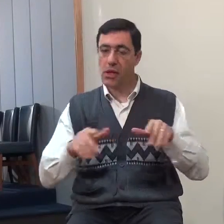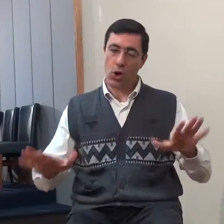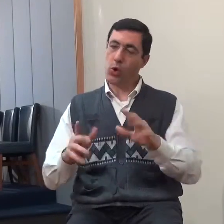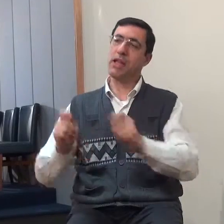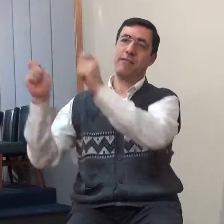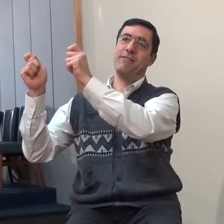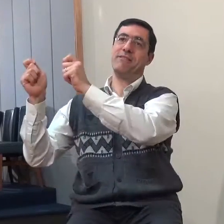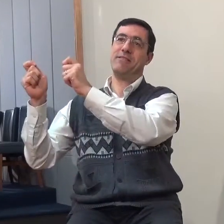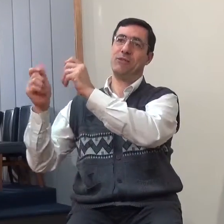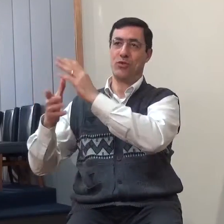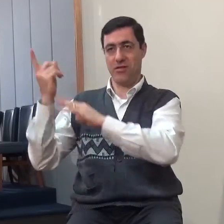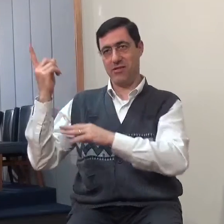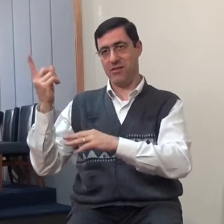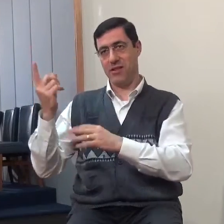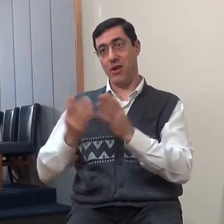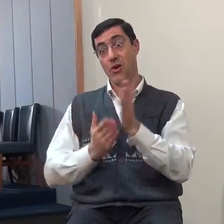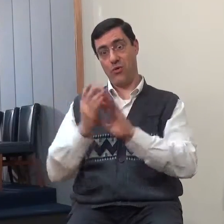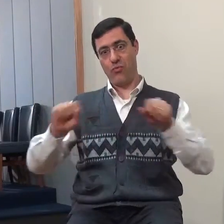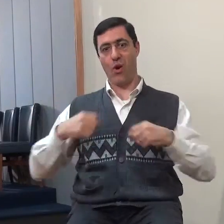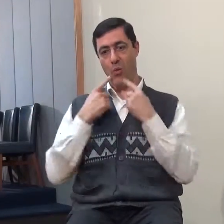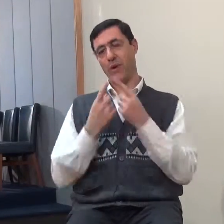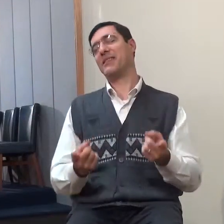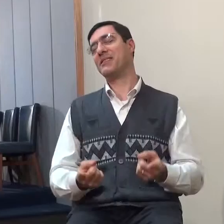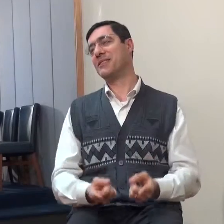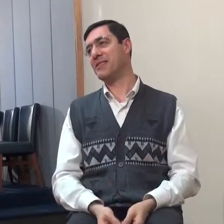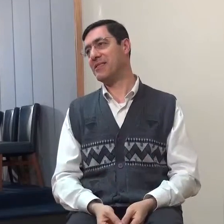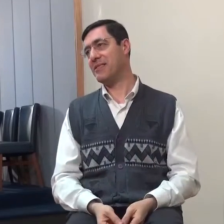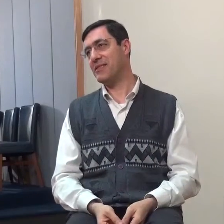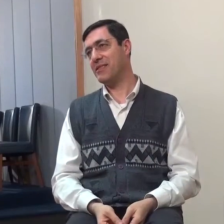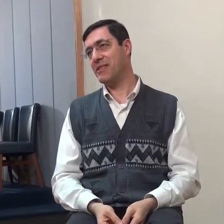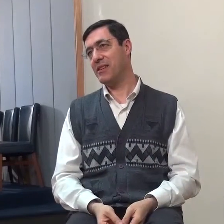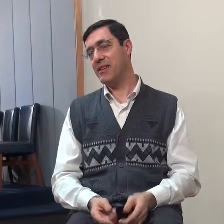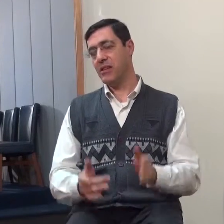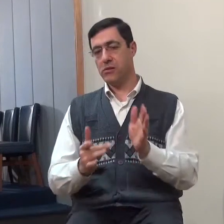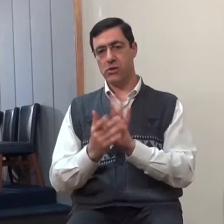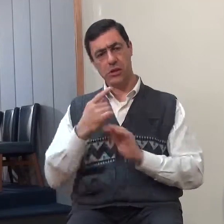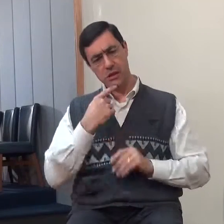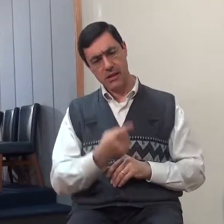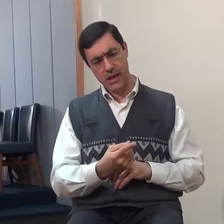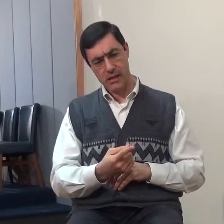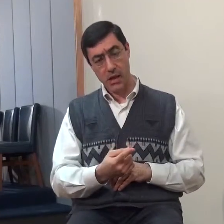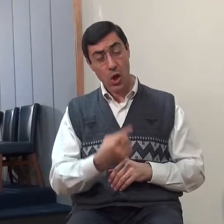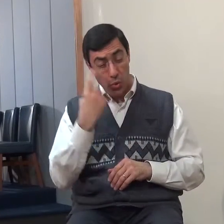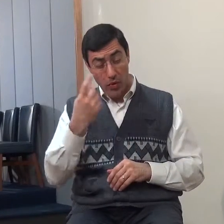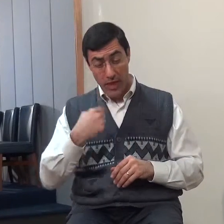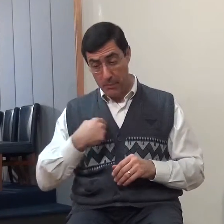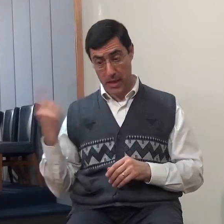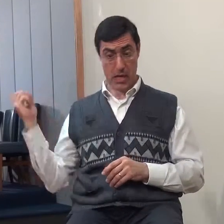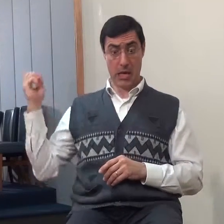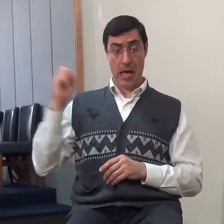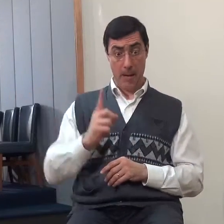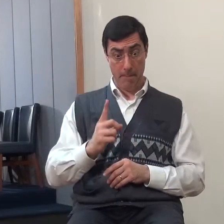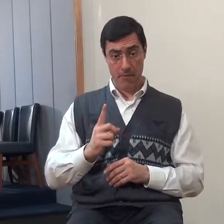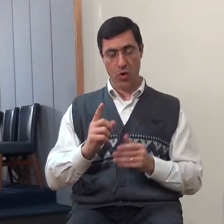witness. Think not that I am come to destroy the law or the prophets. Verse 17. Well,